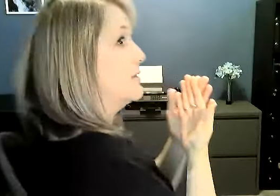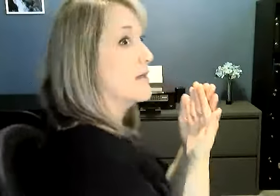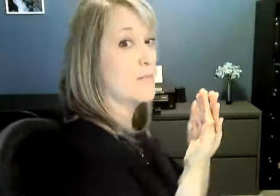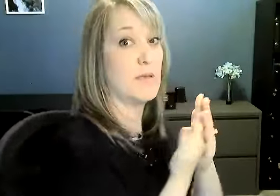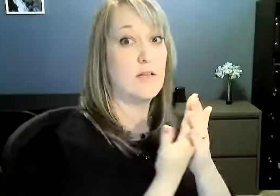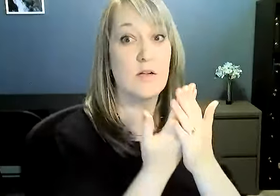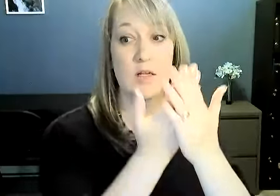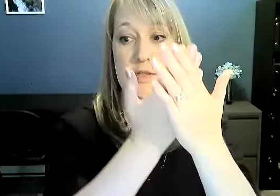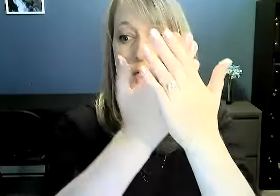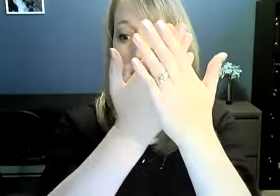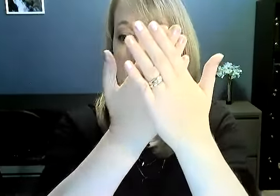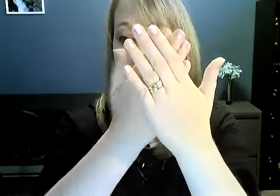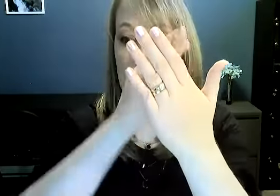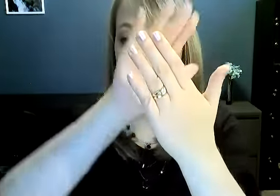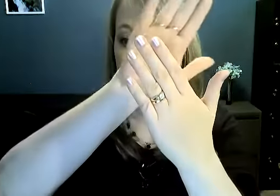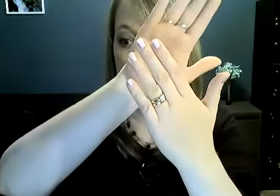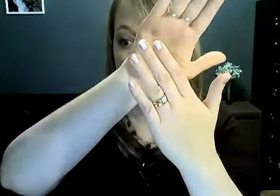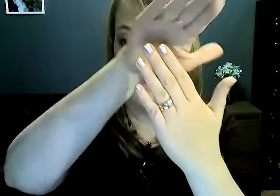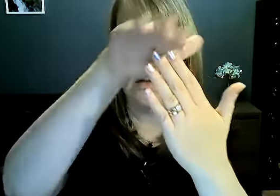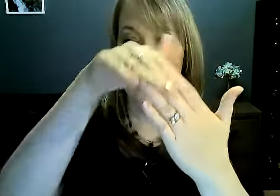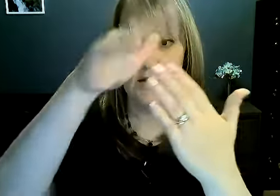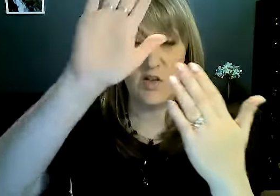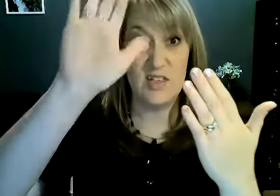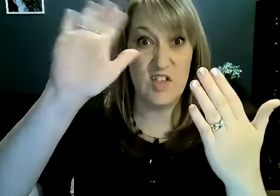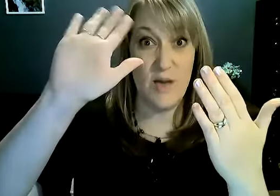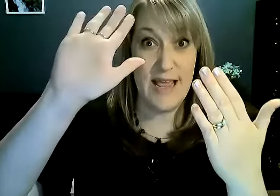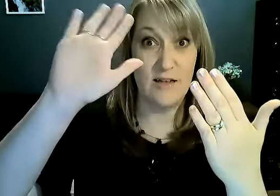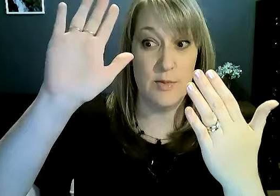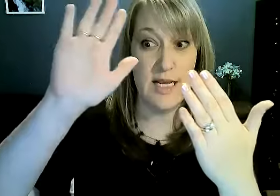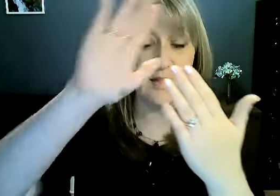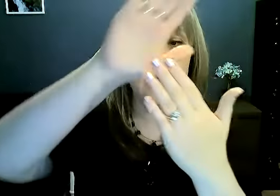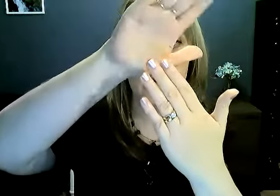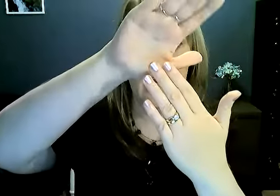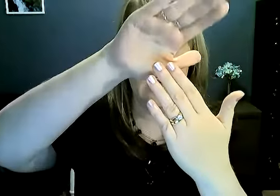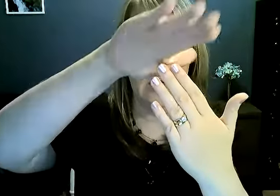and maybe a little closer. So this is dominant hand does the moving.